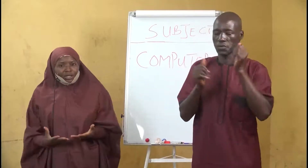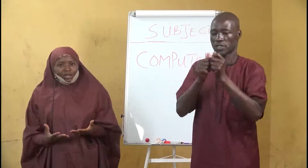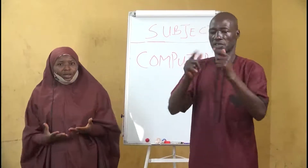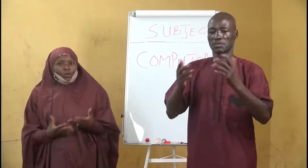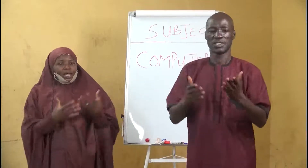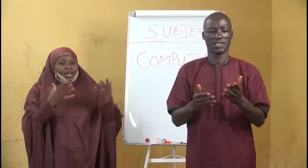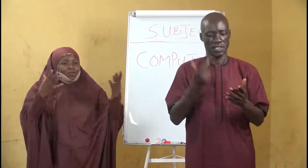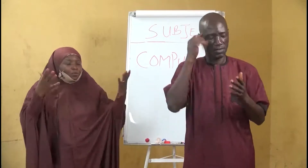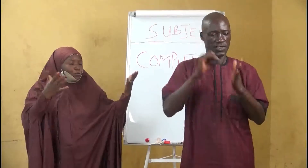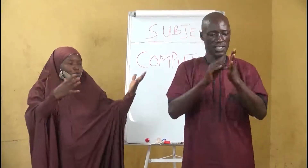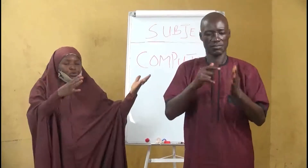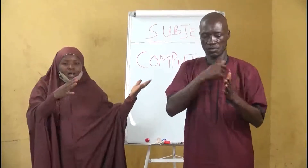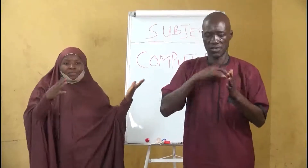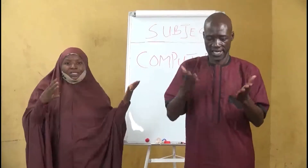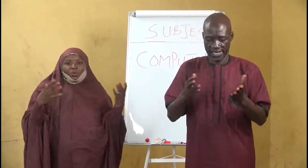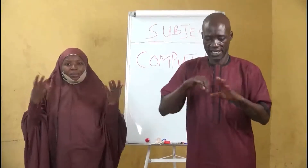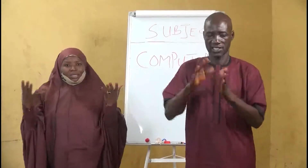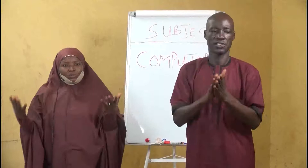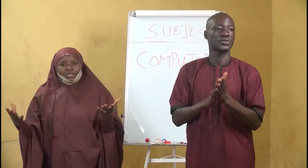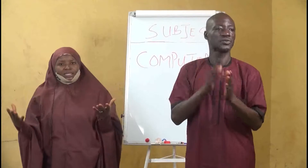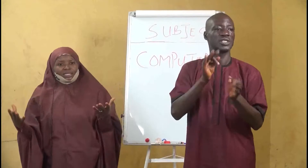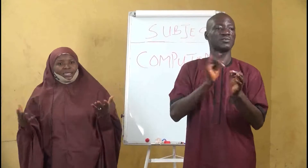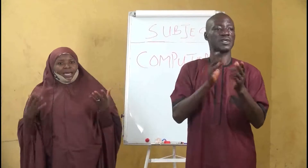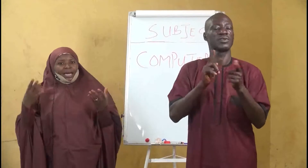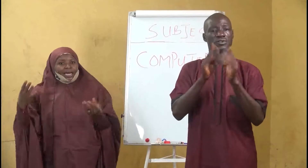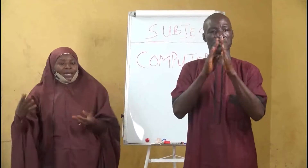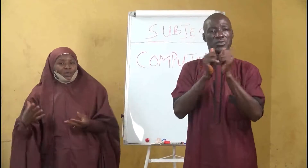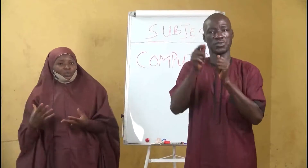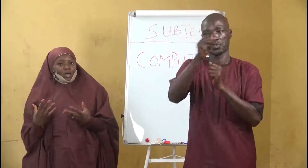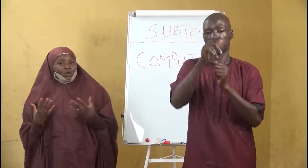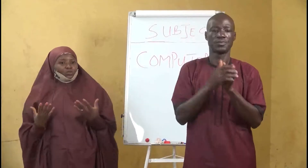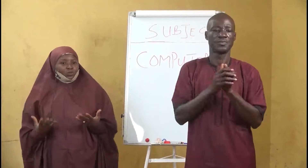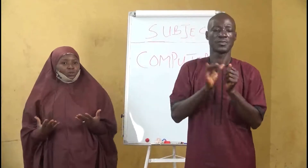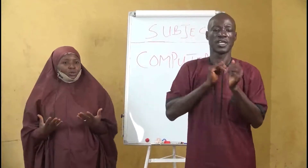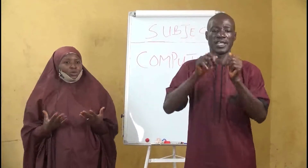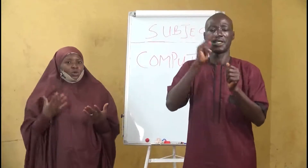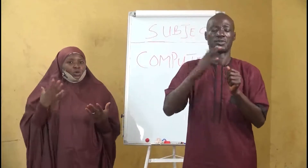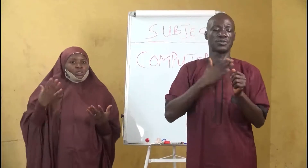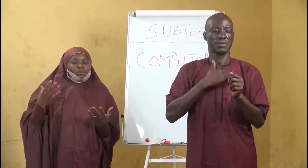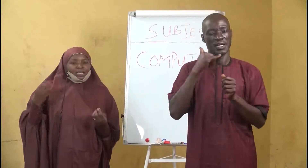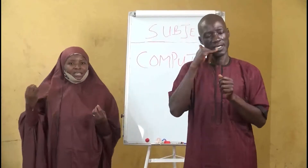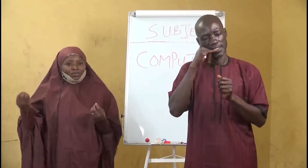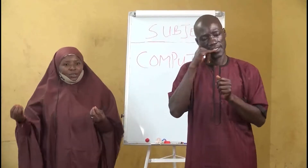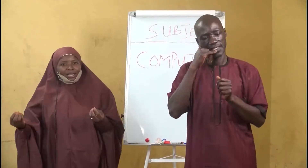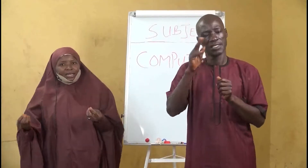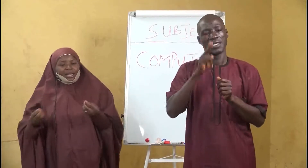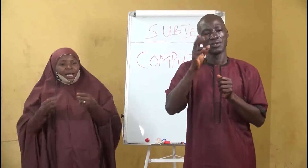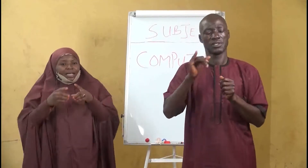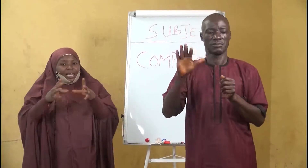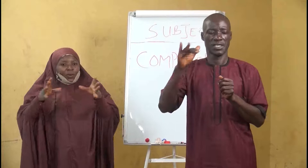here. When I have to have meeting with my students, I can use my own phone, using my telephone line, and I will